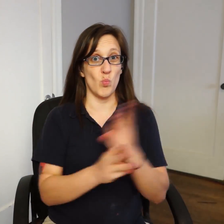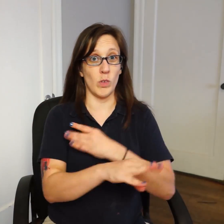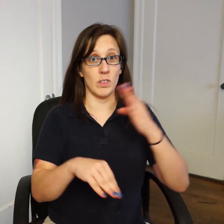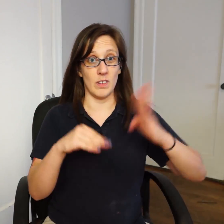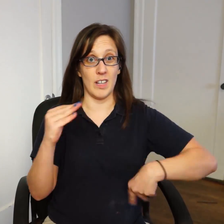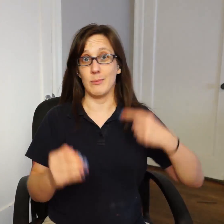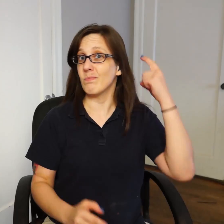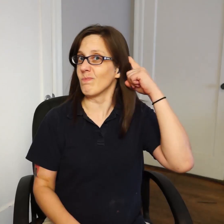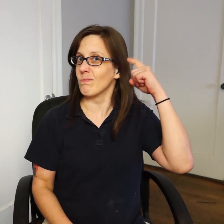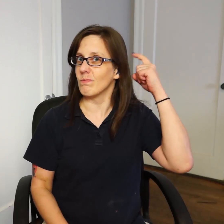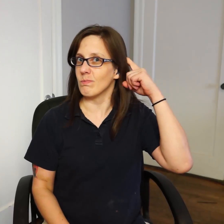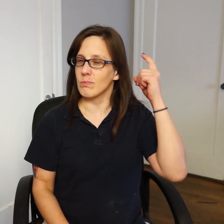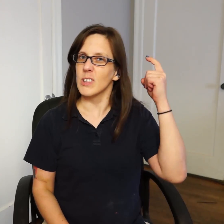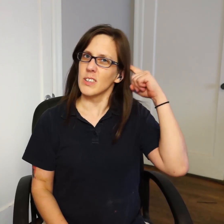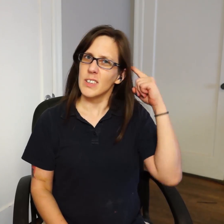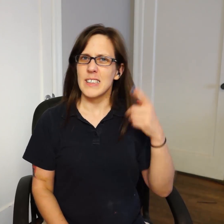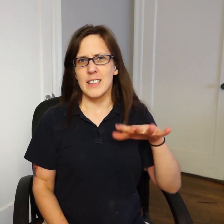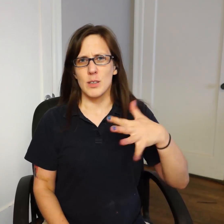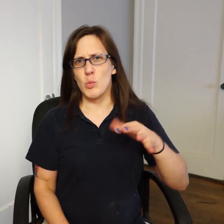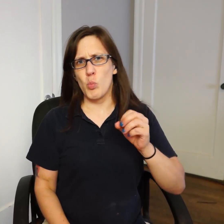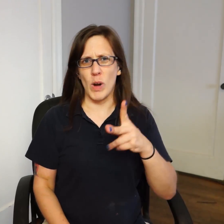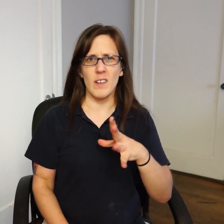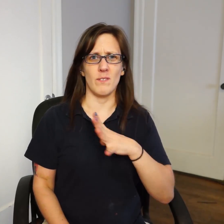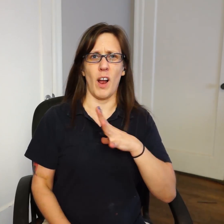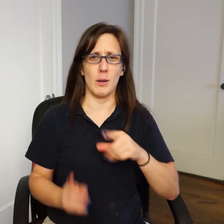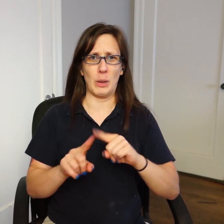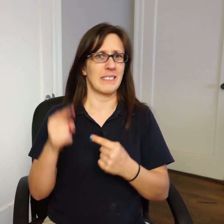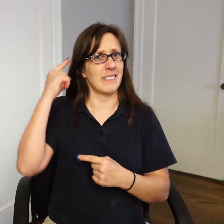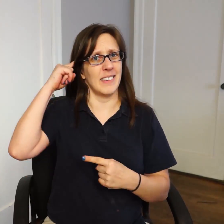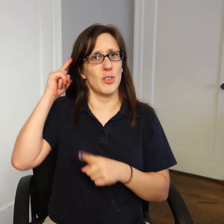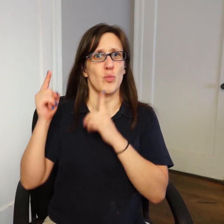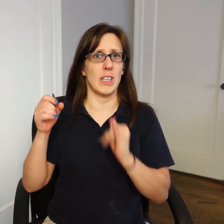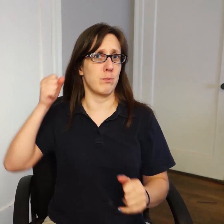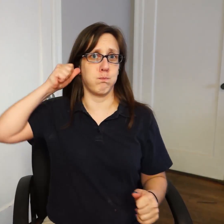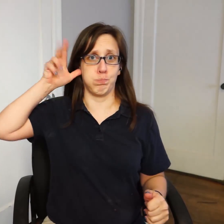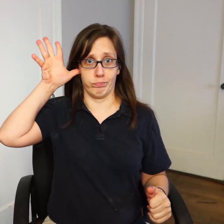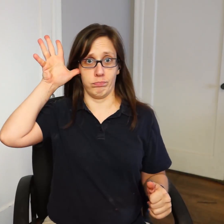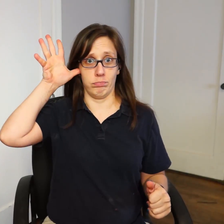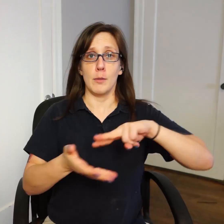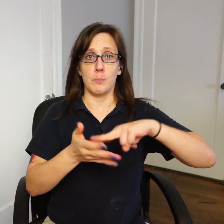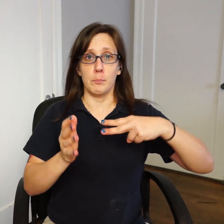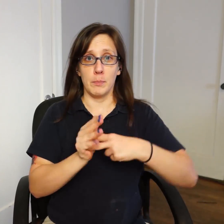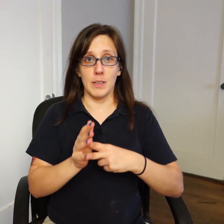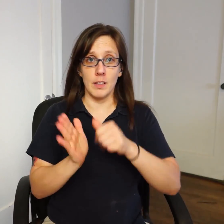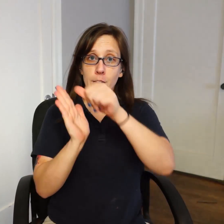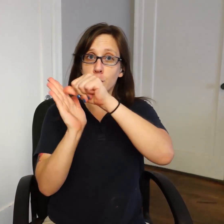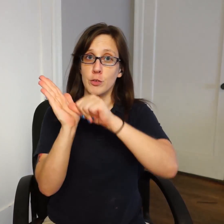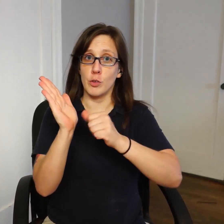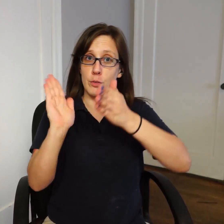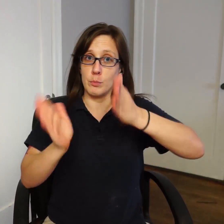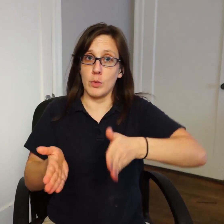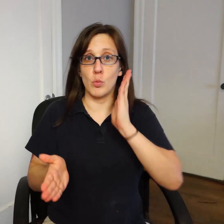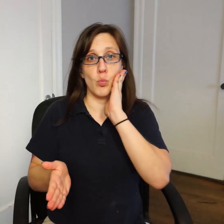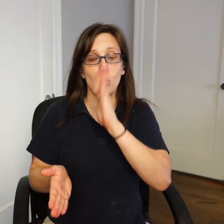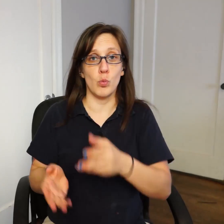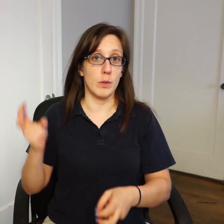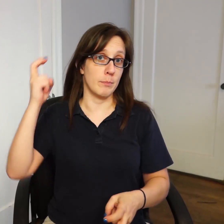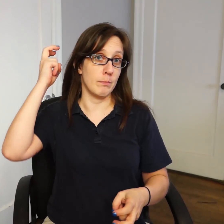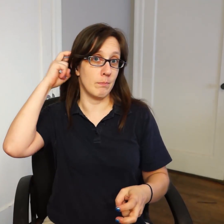have on the left side is alright, but the hearing that I have on the right side is really bad. So that means the surgeon is going to